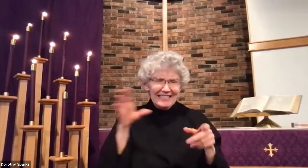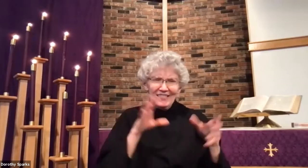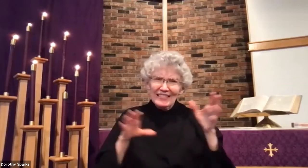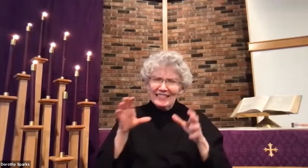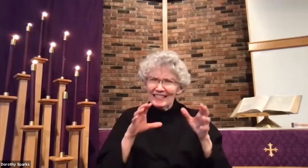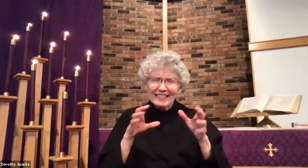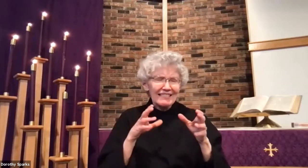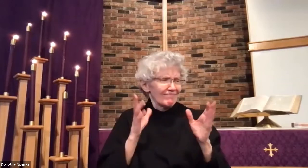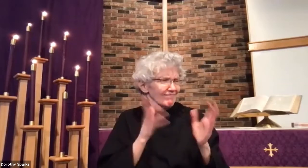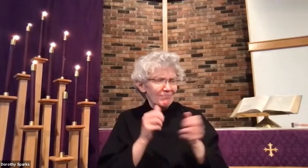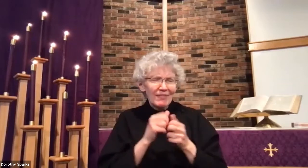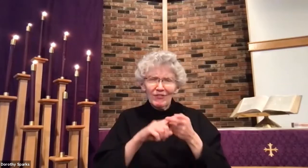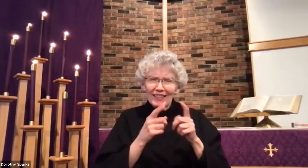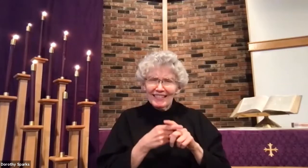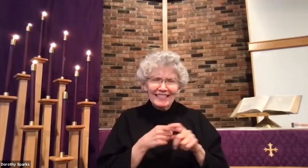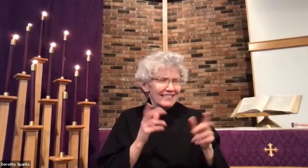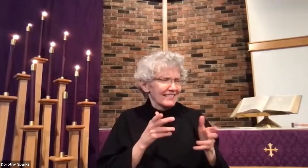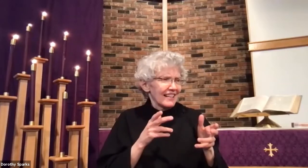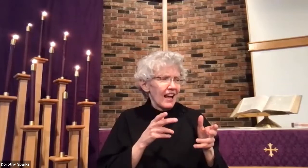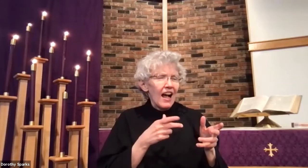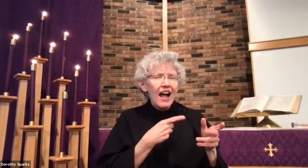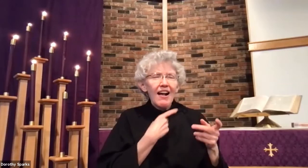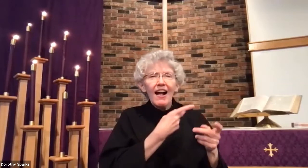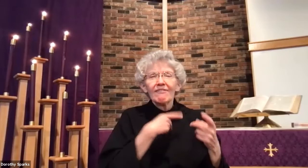was working. I knew they were sisters, but I